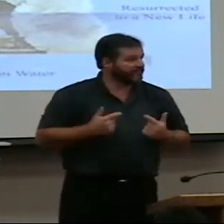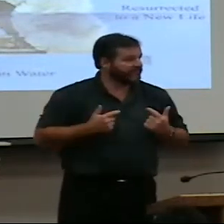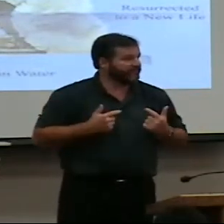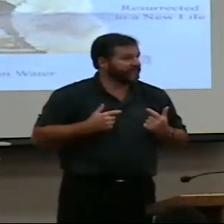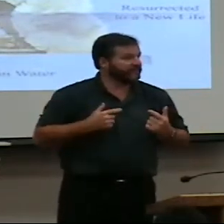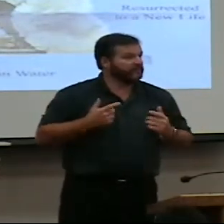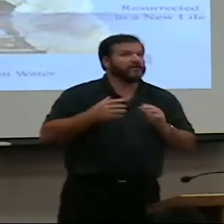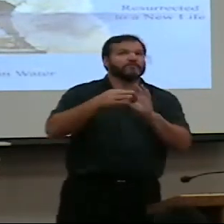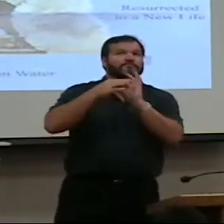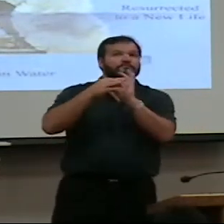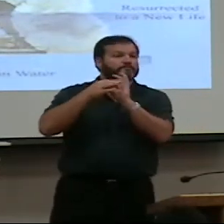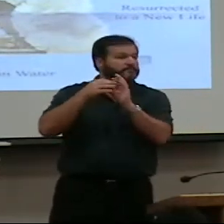he was resurrected to life.